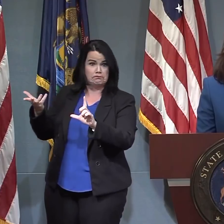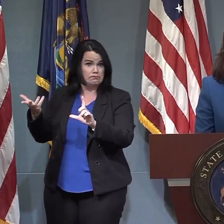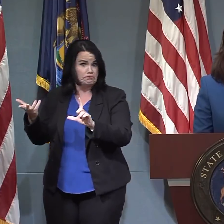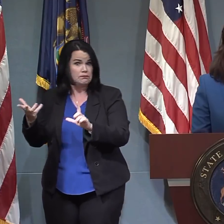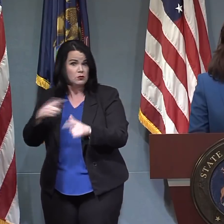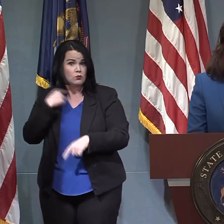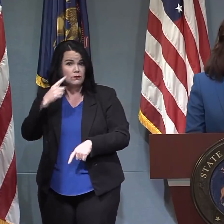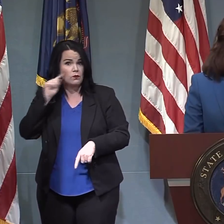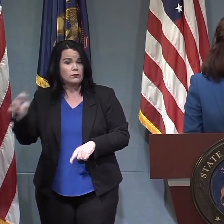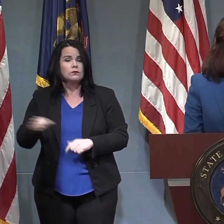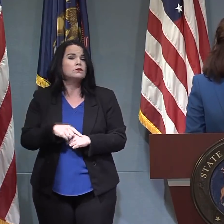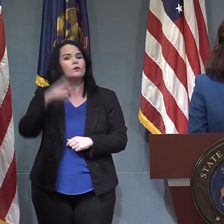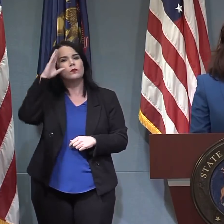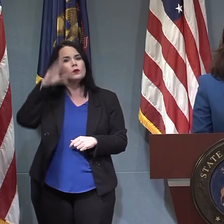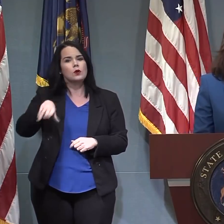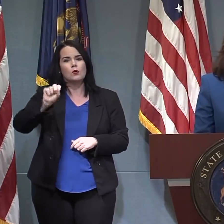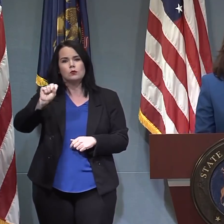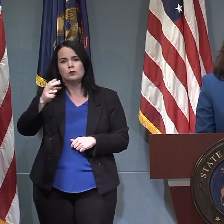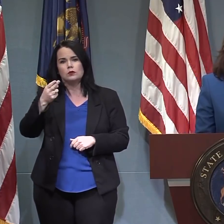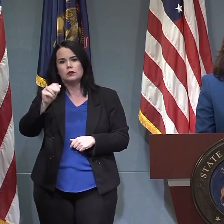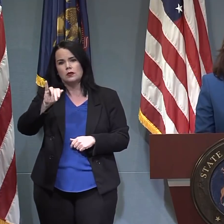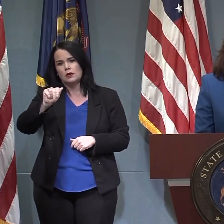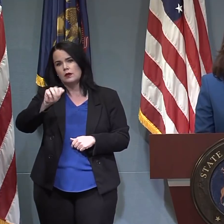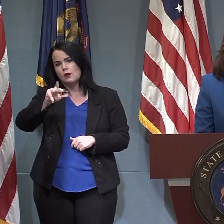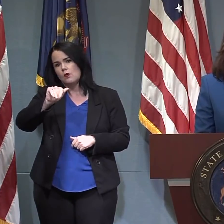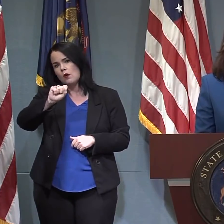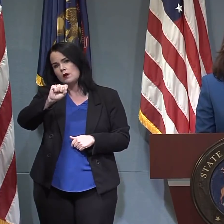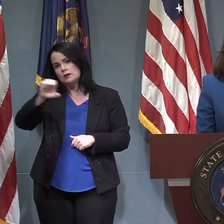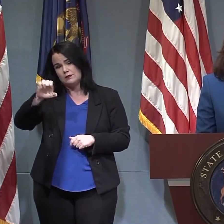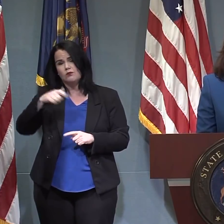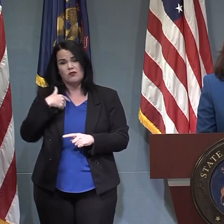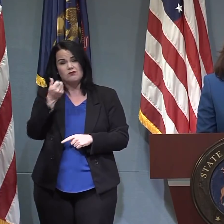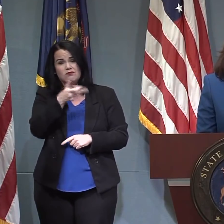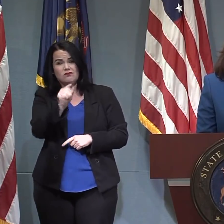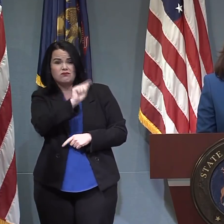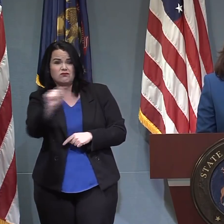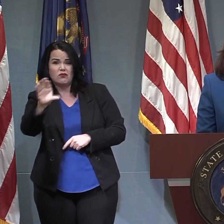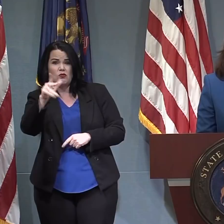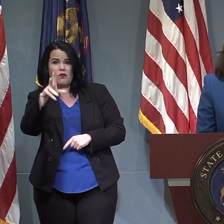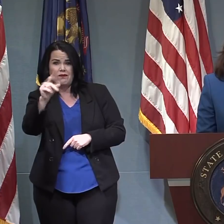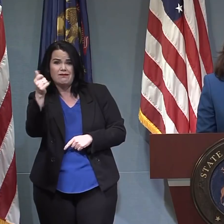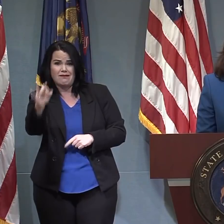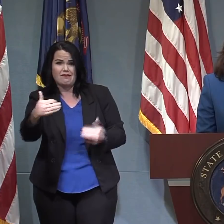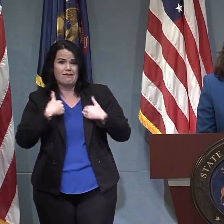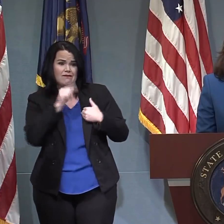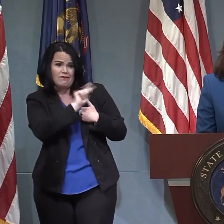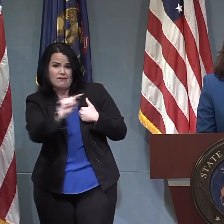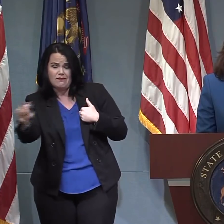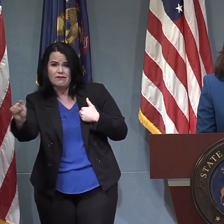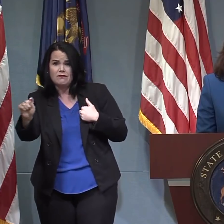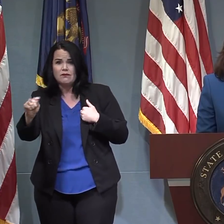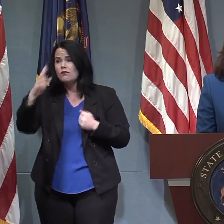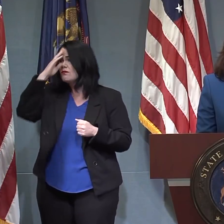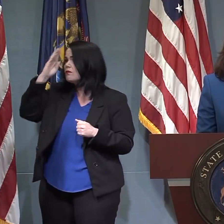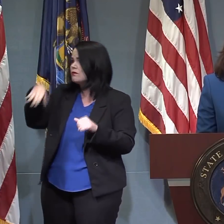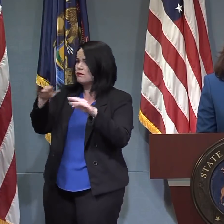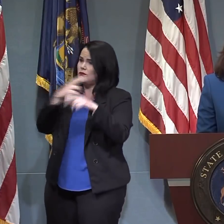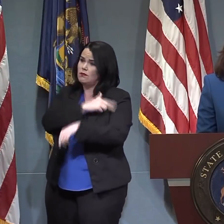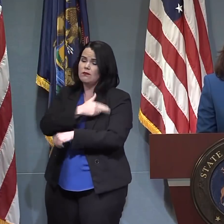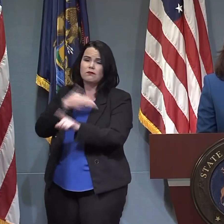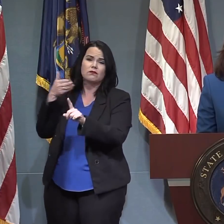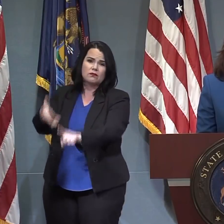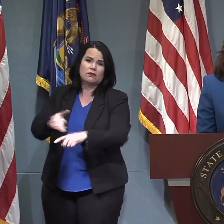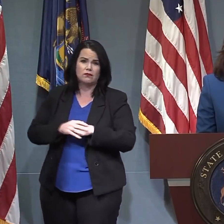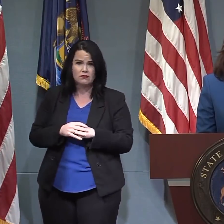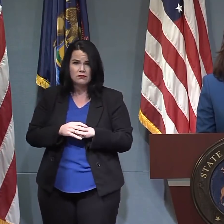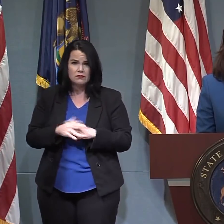in Shiawassee County, we've got quite a few COVID-19 cases. We know that the hospital system is concerned, as